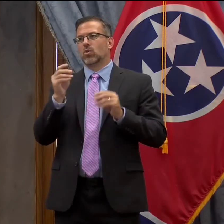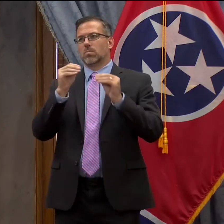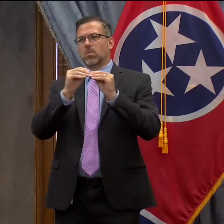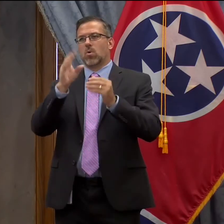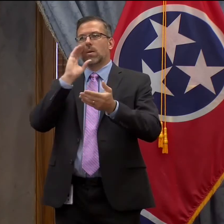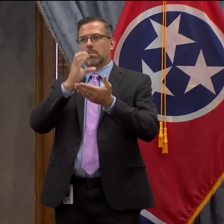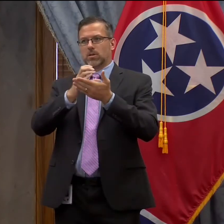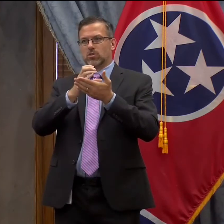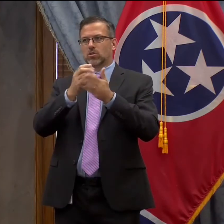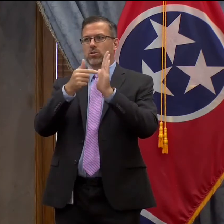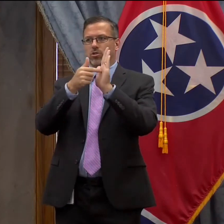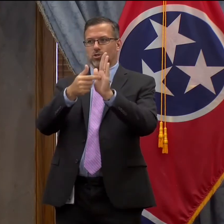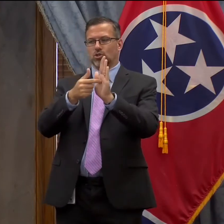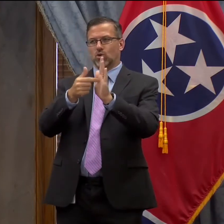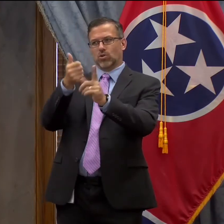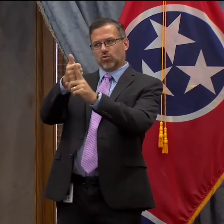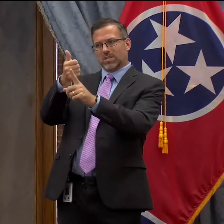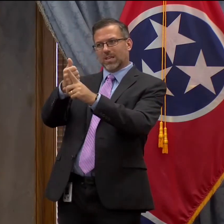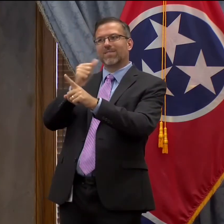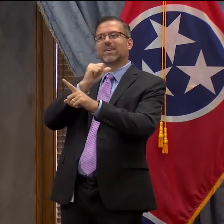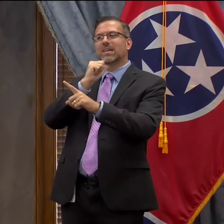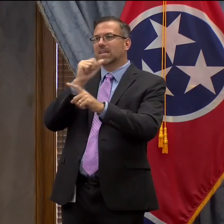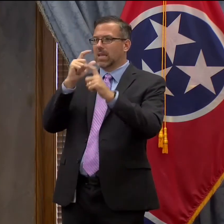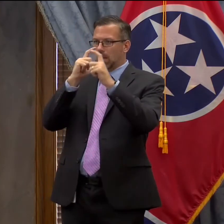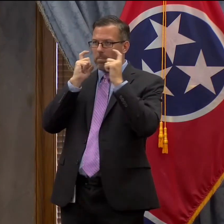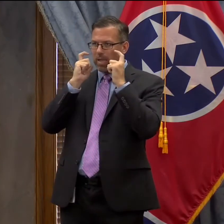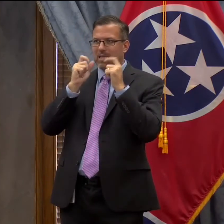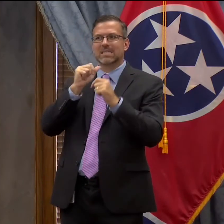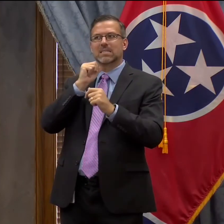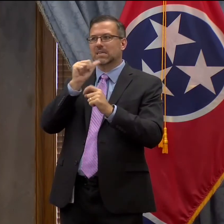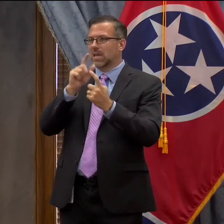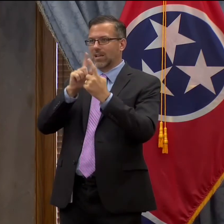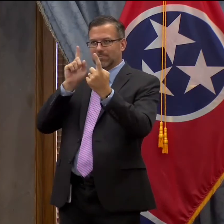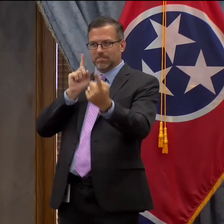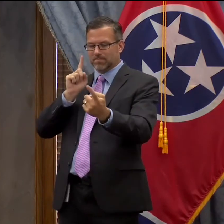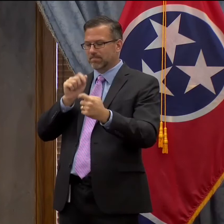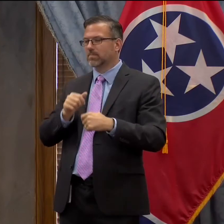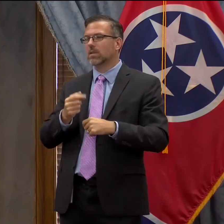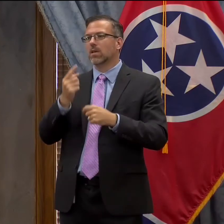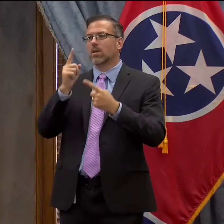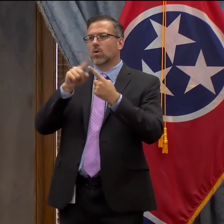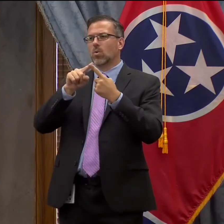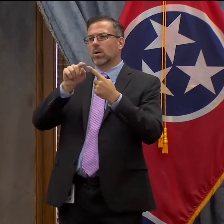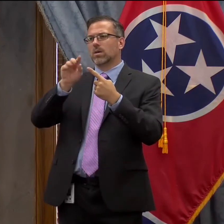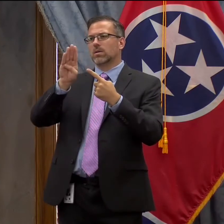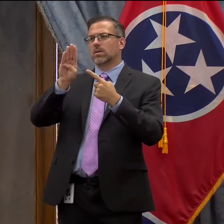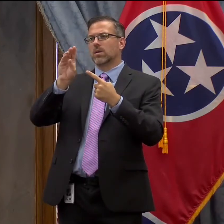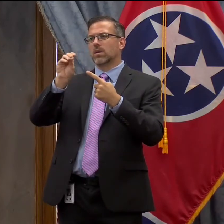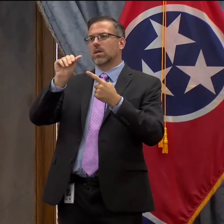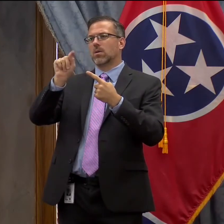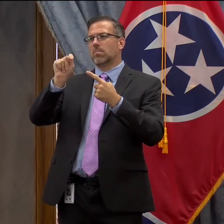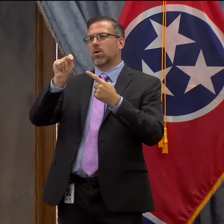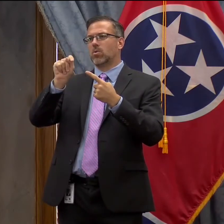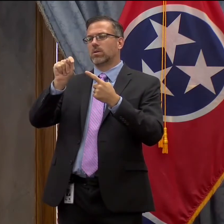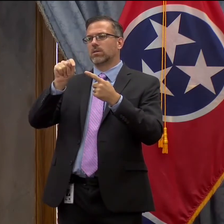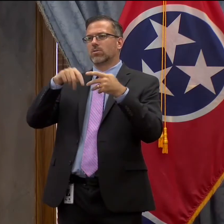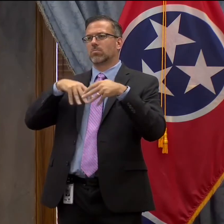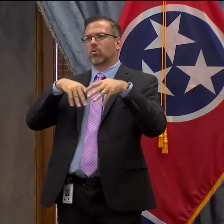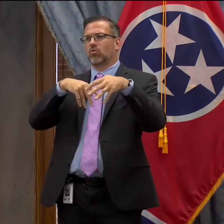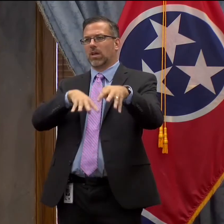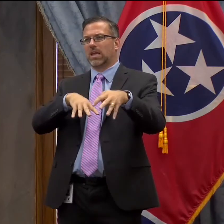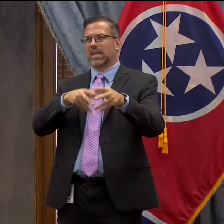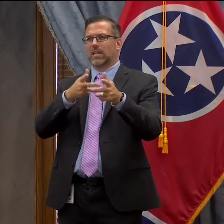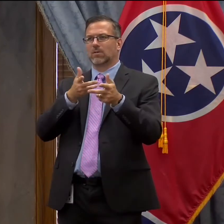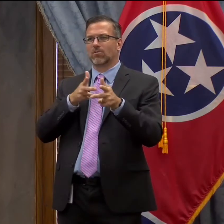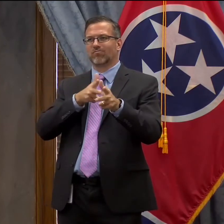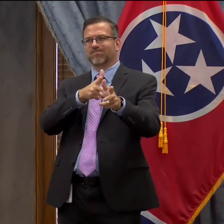you not wearing a mask and not being socially distant. One was at the boat parade. The other, there was a photo